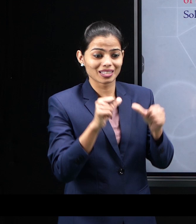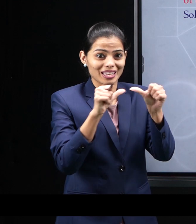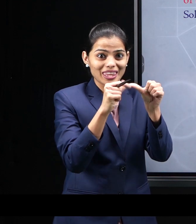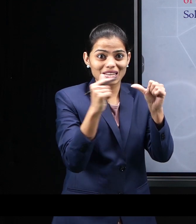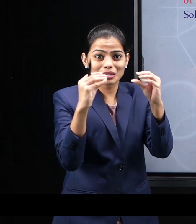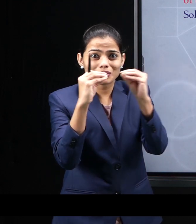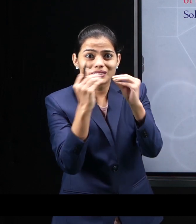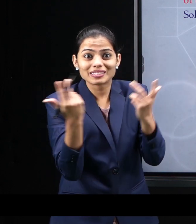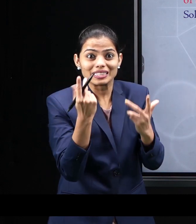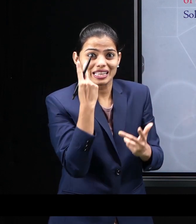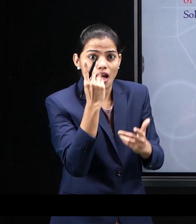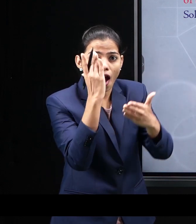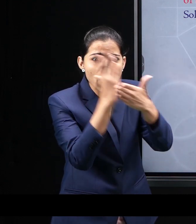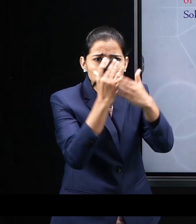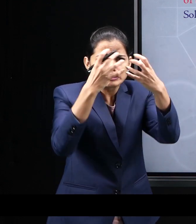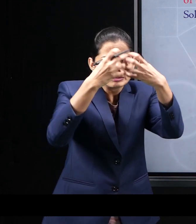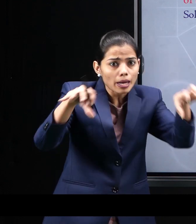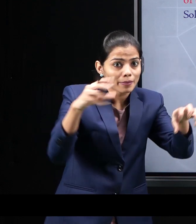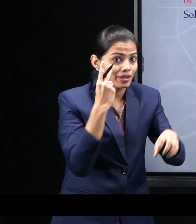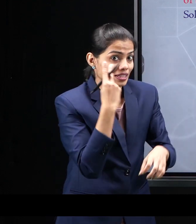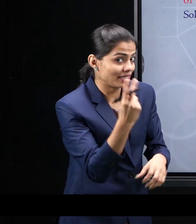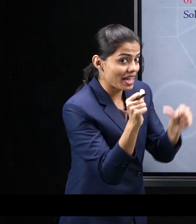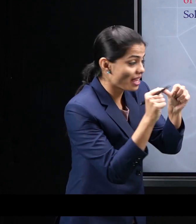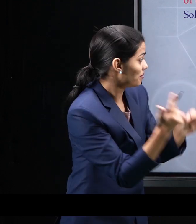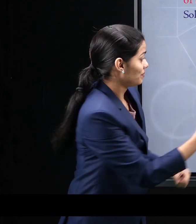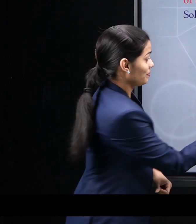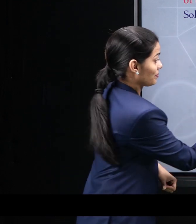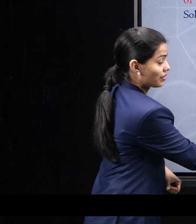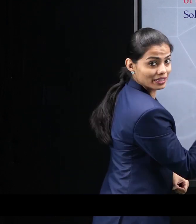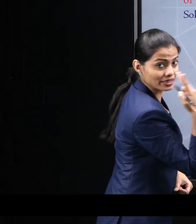A minus B is equal to A, I, U.